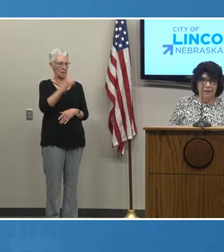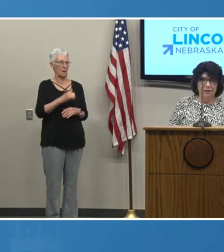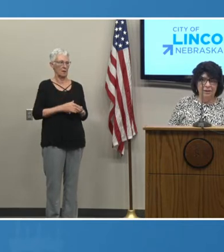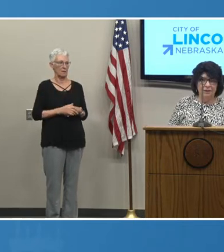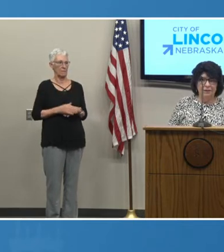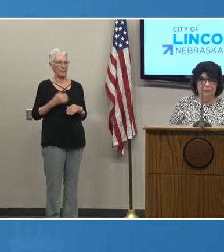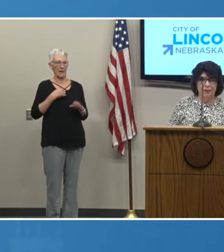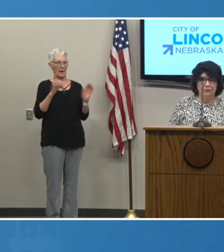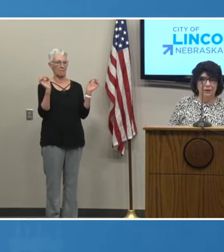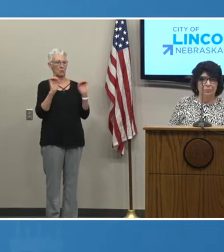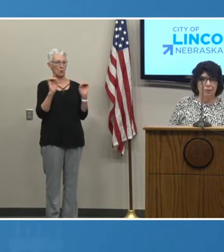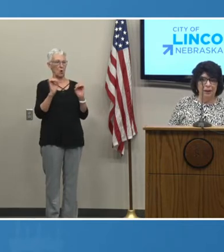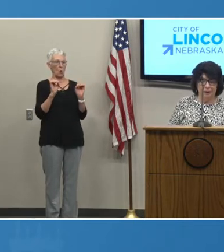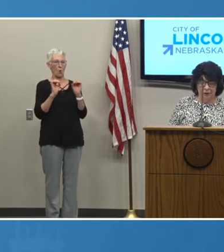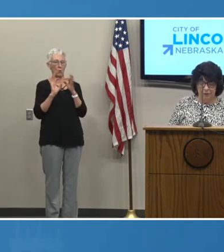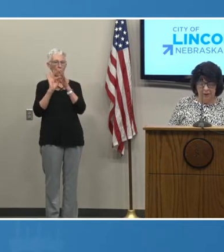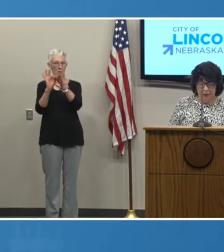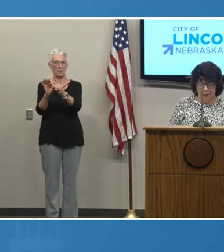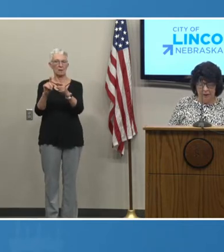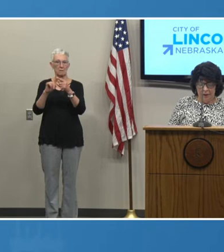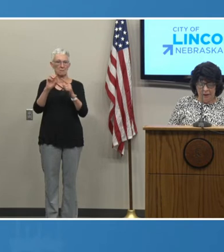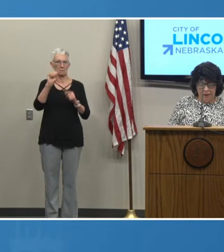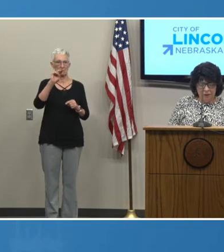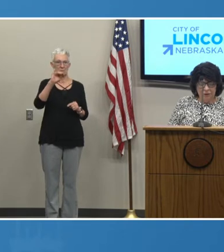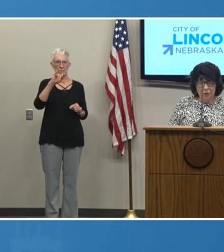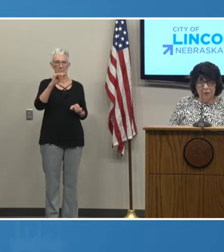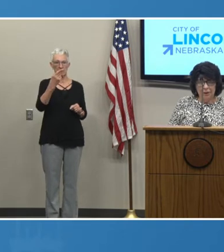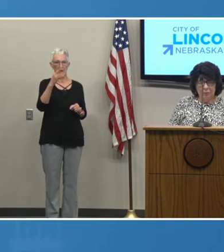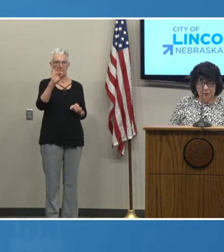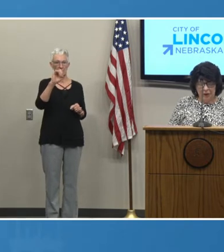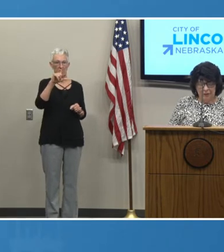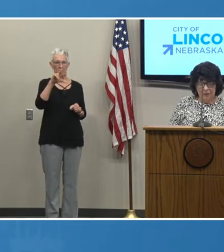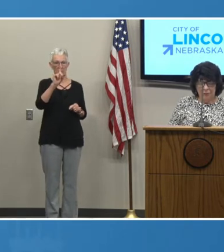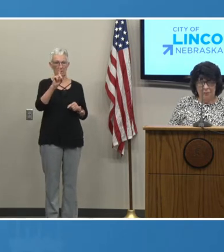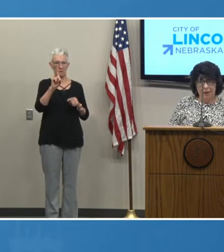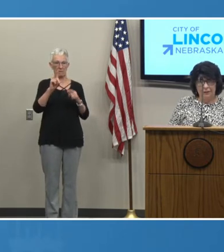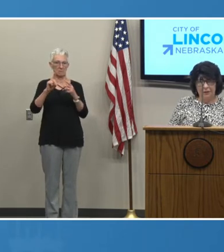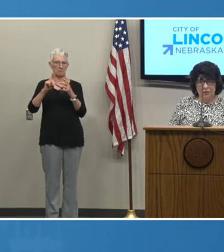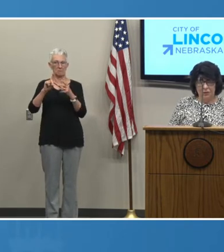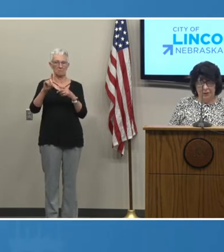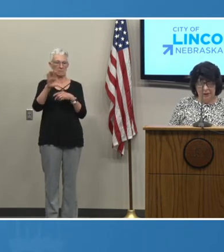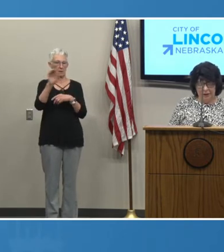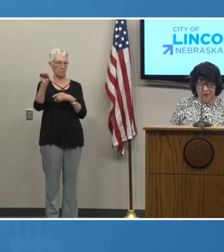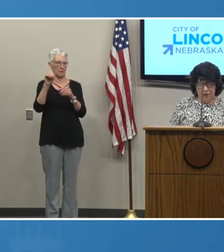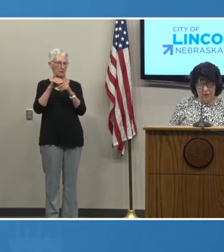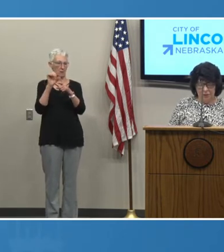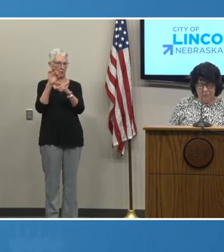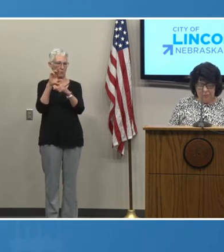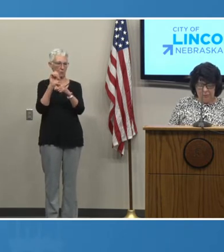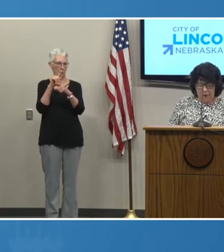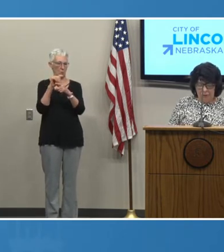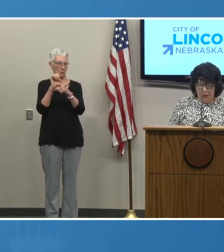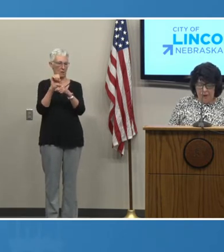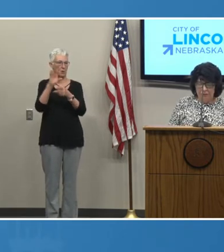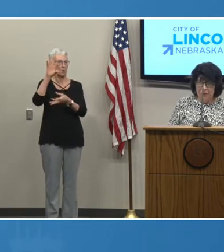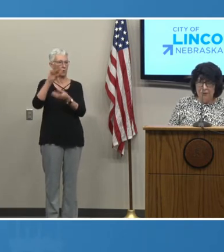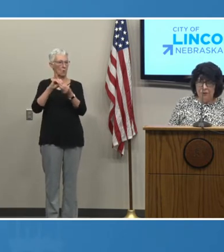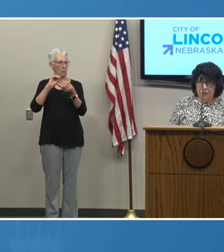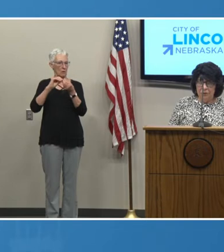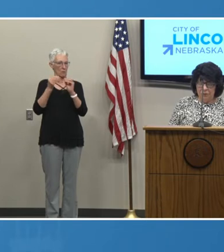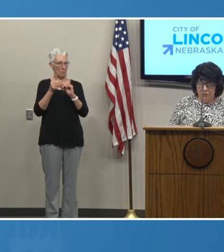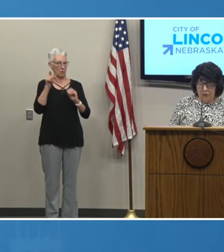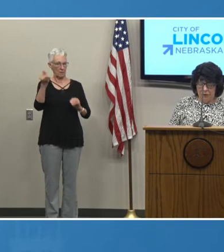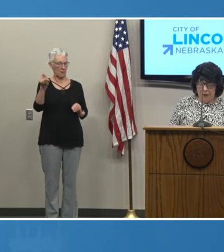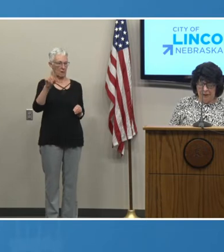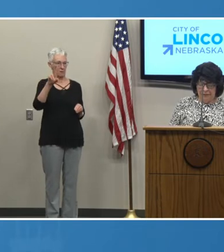today connected to the Smithfield plant in Crete. The total number of cases remains at 292. We also